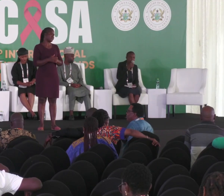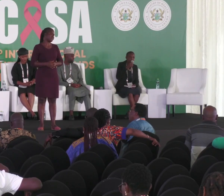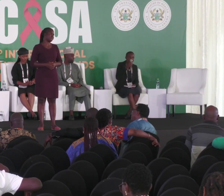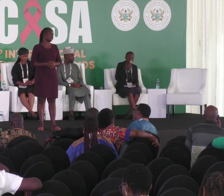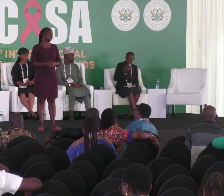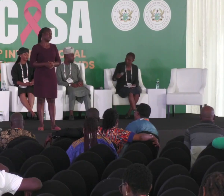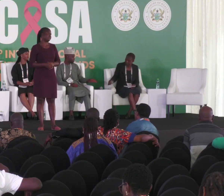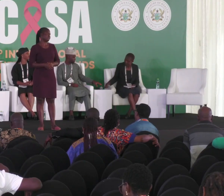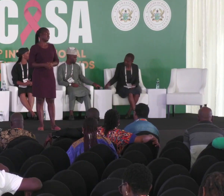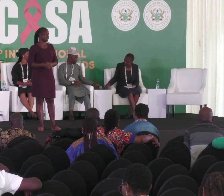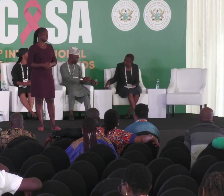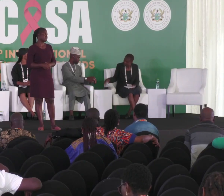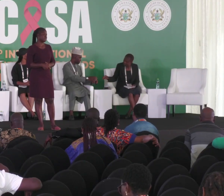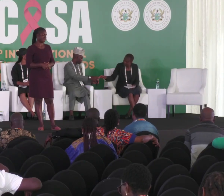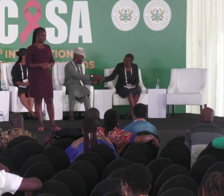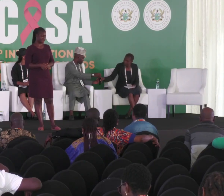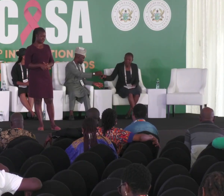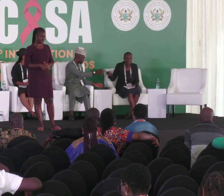Okay.